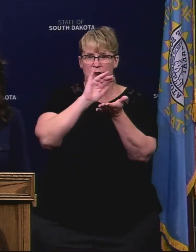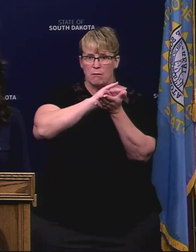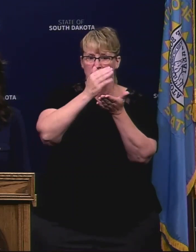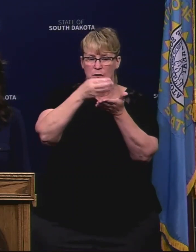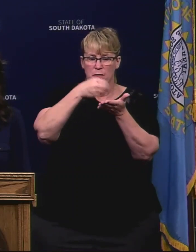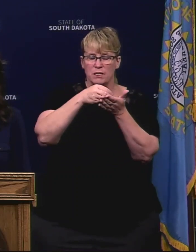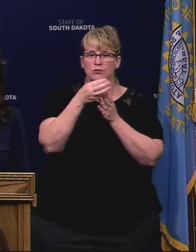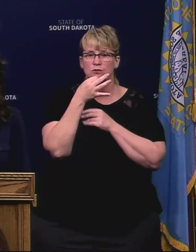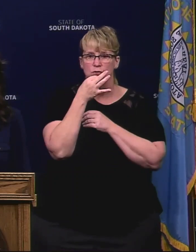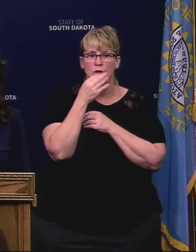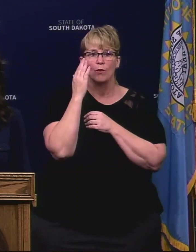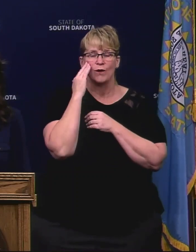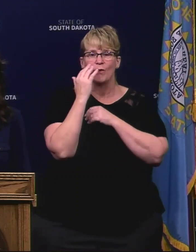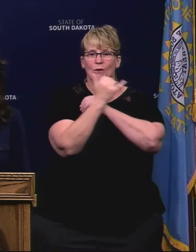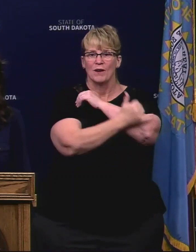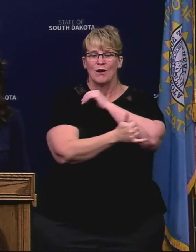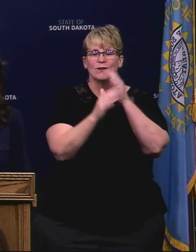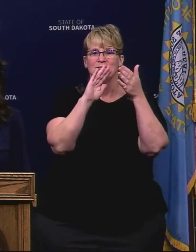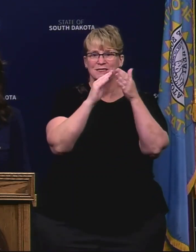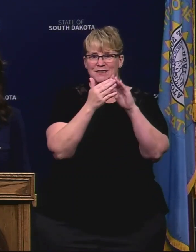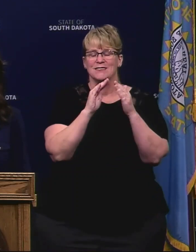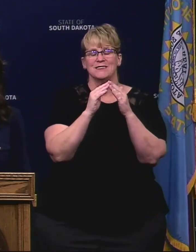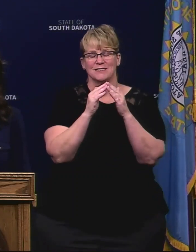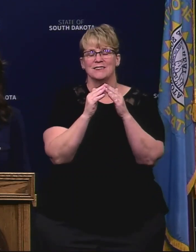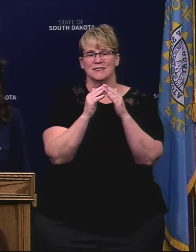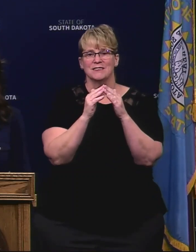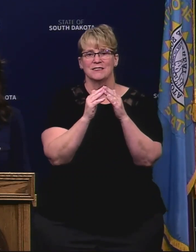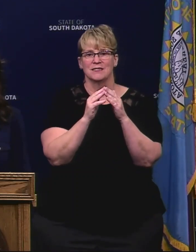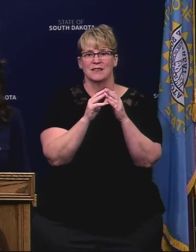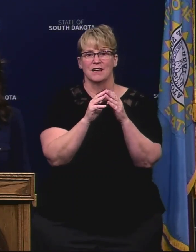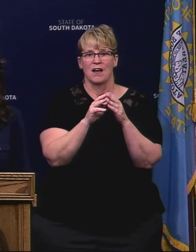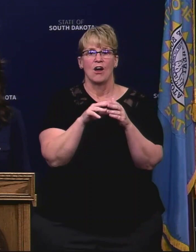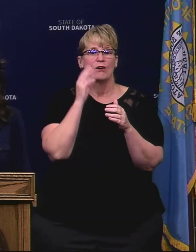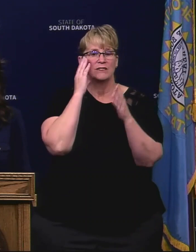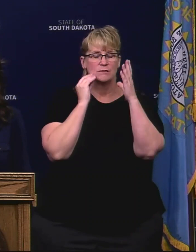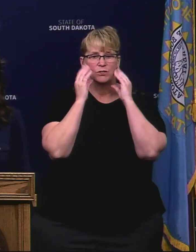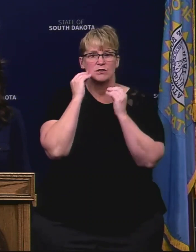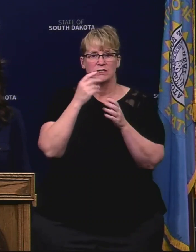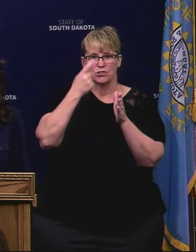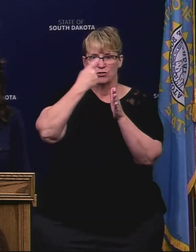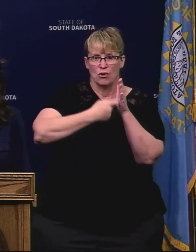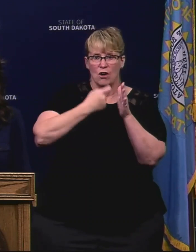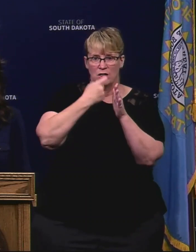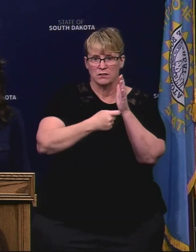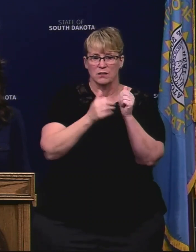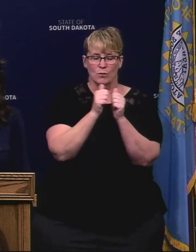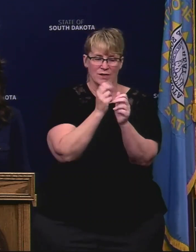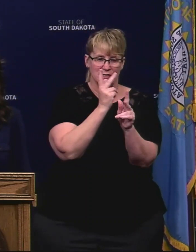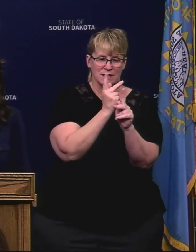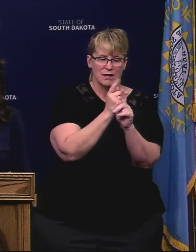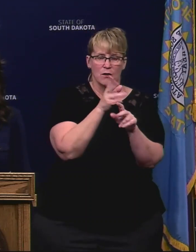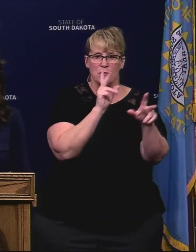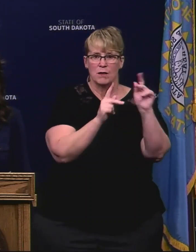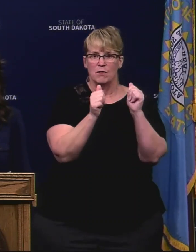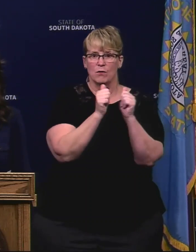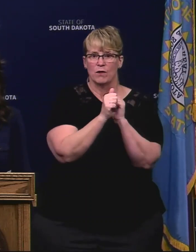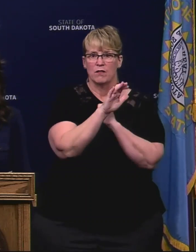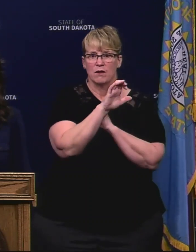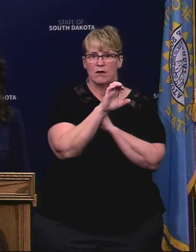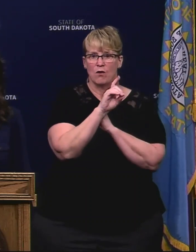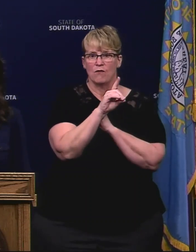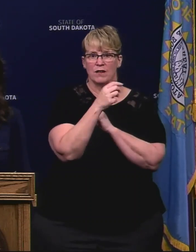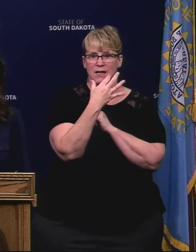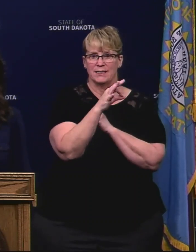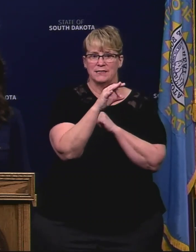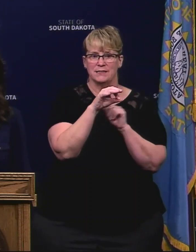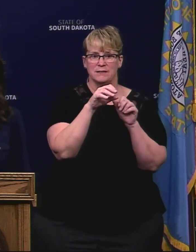possible because we know that counties and cities are incurring costs as it relates to taking care of folks through COVID-19 spread